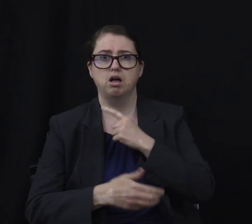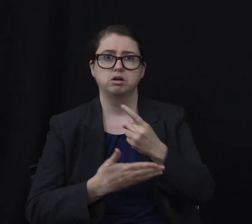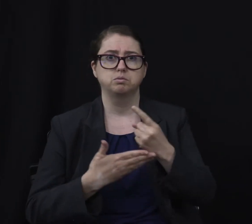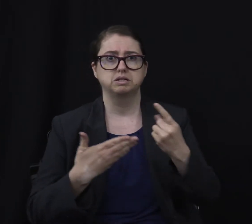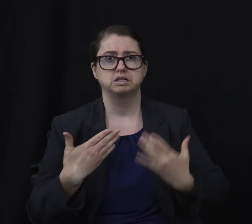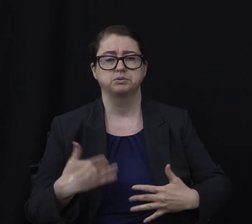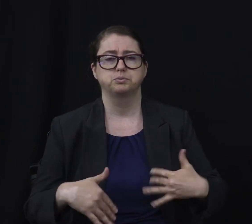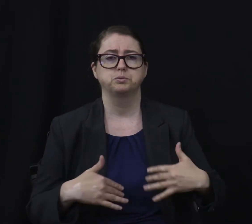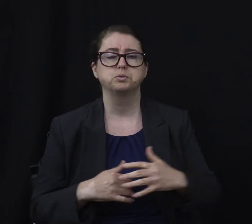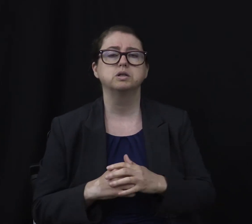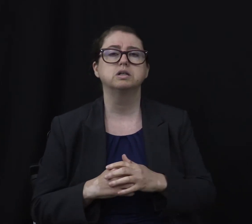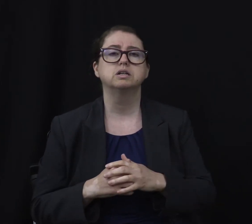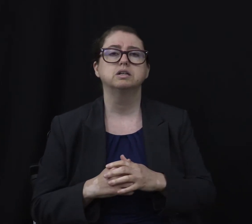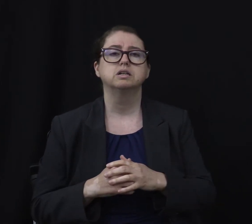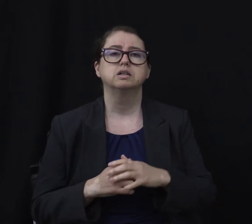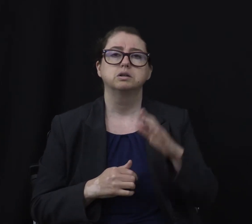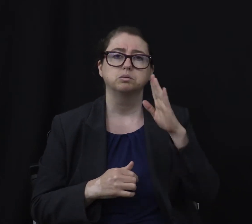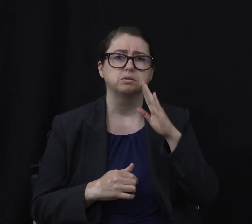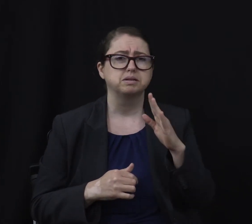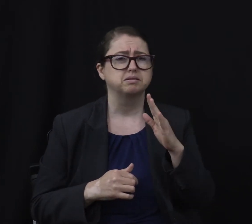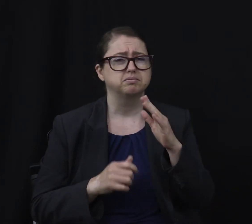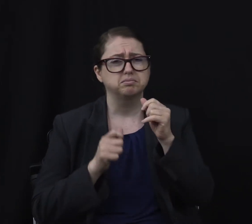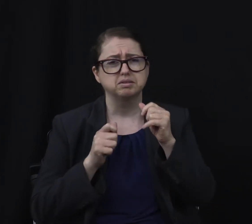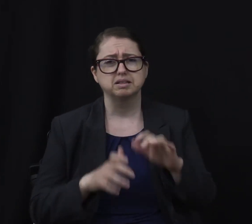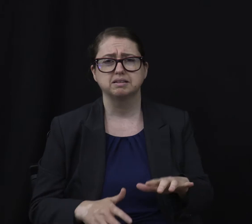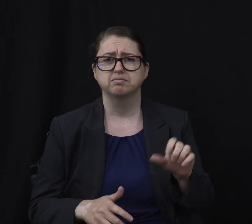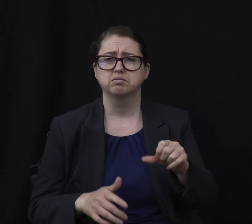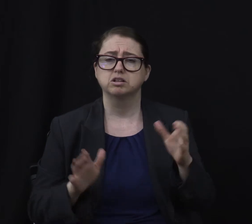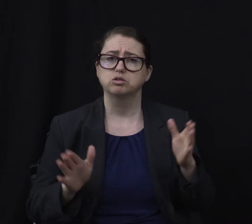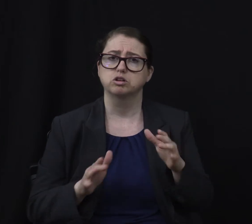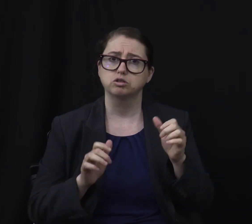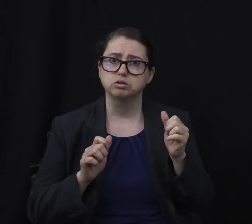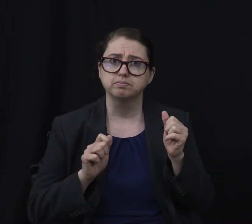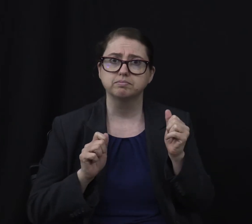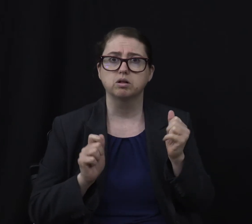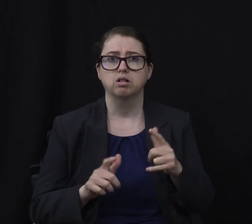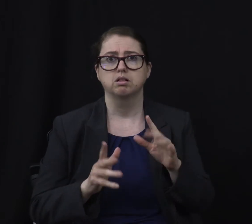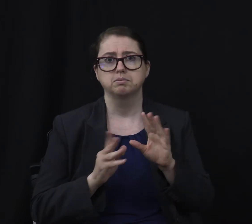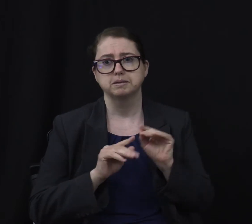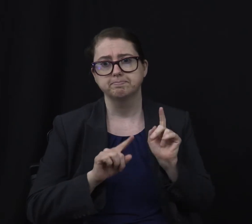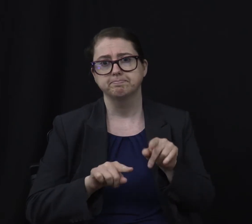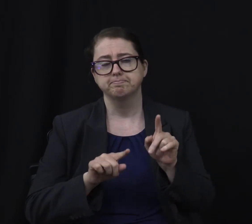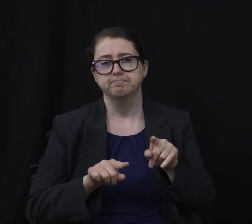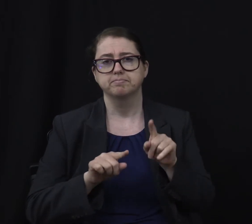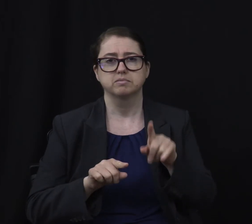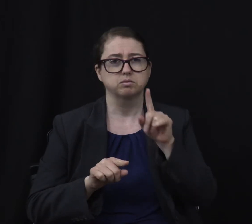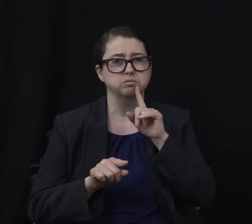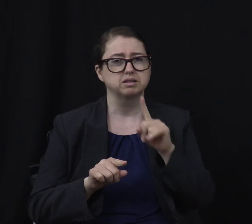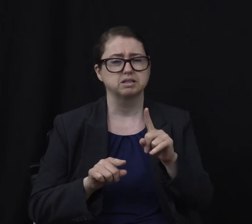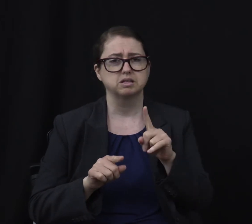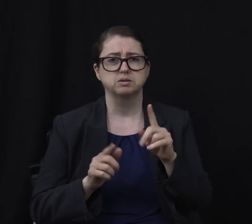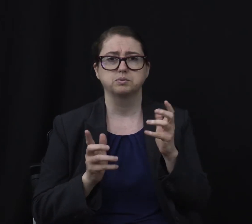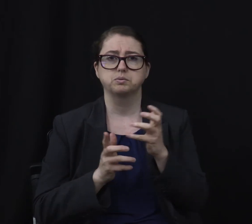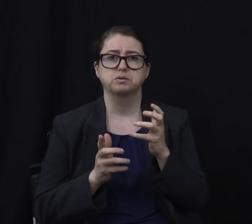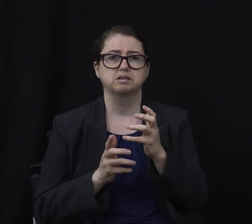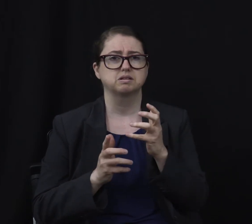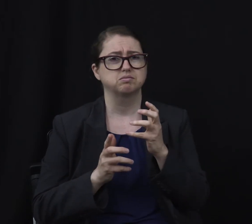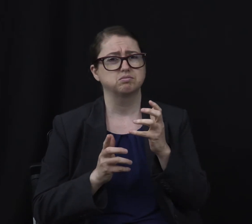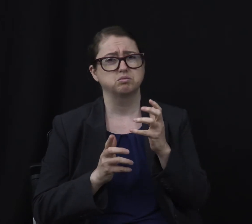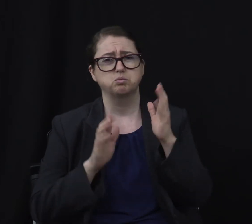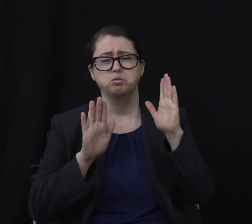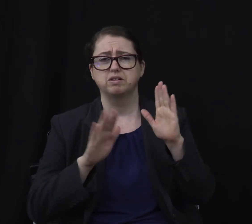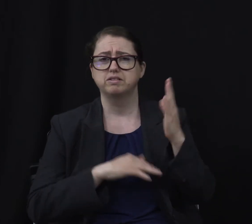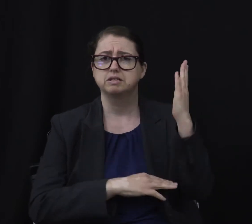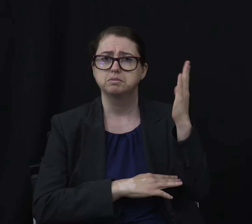be such a blessing. I encourage you to try and come to all the meetings. There's going to be some amazing speakers. We've